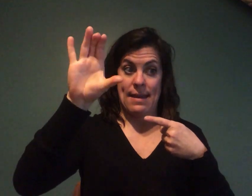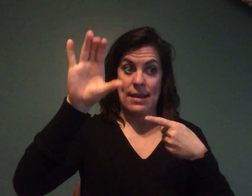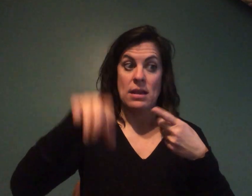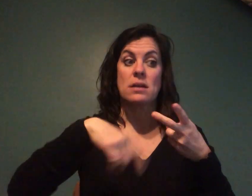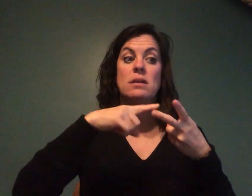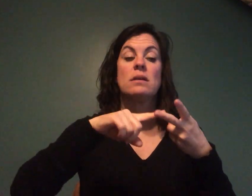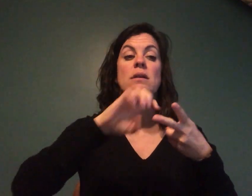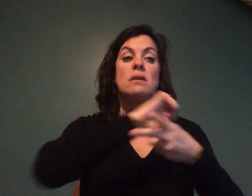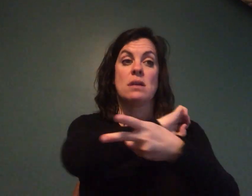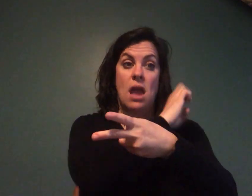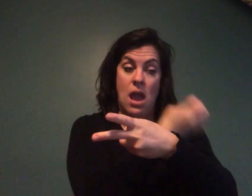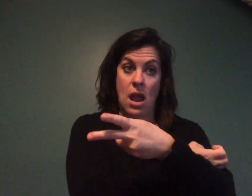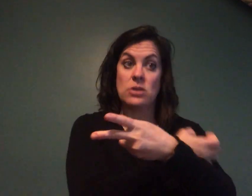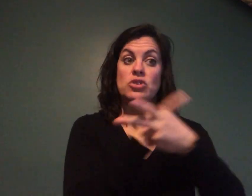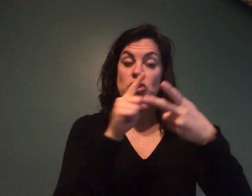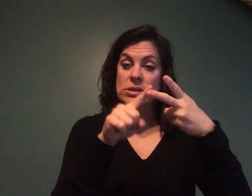those can push things. Go ahead.